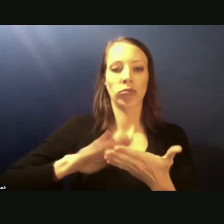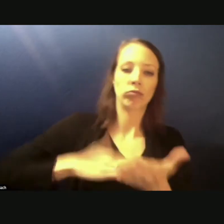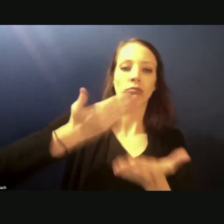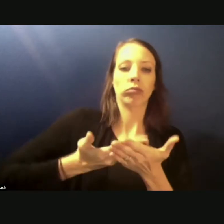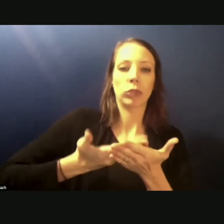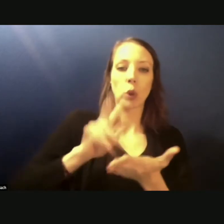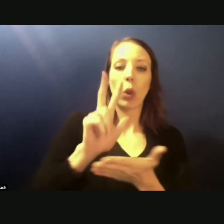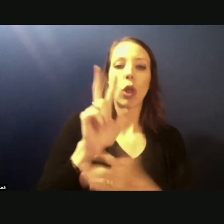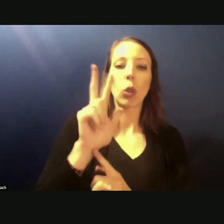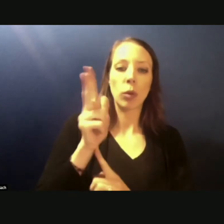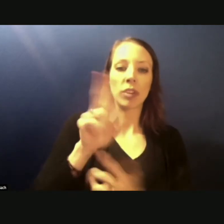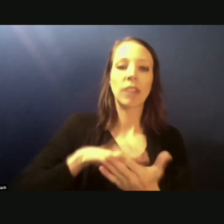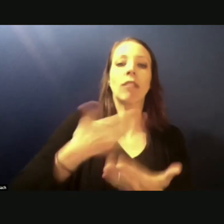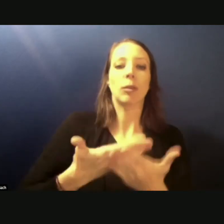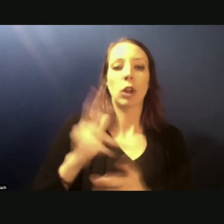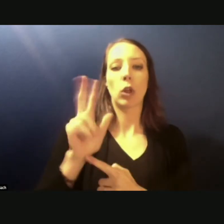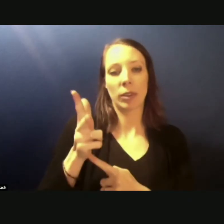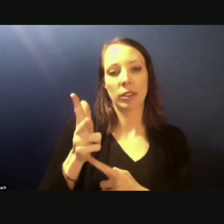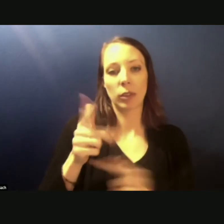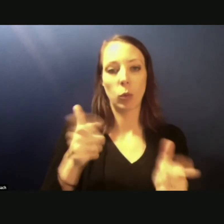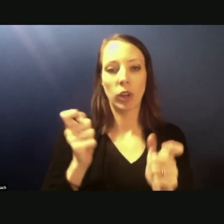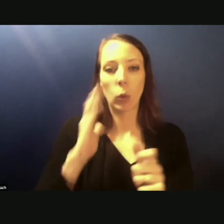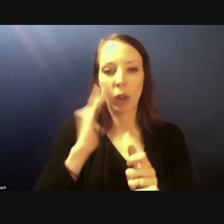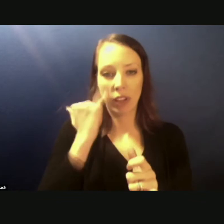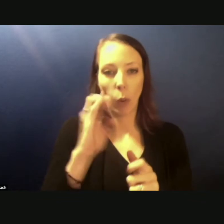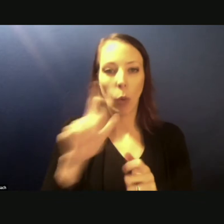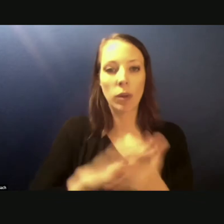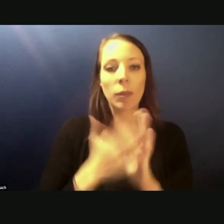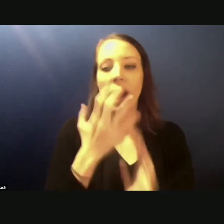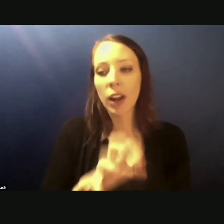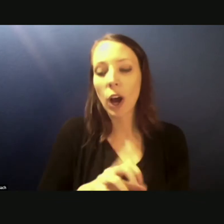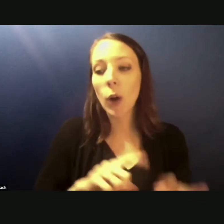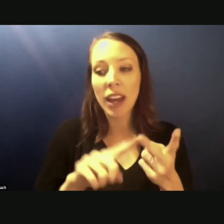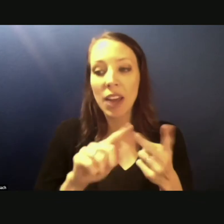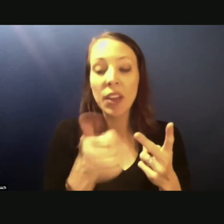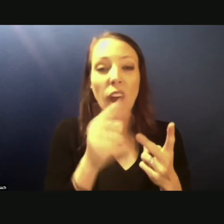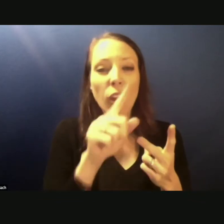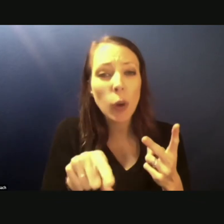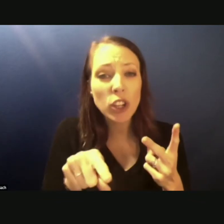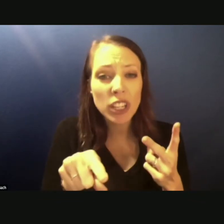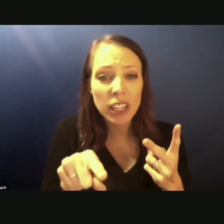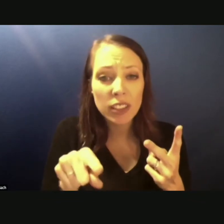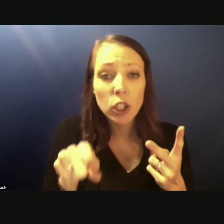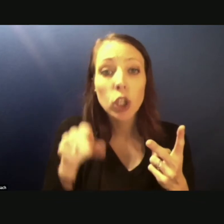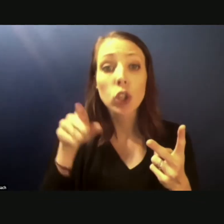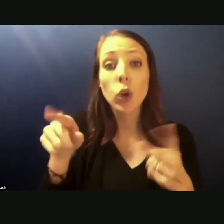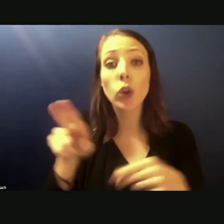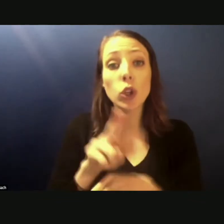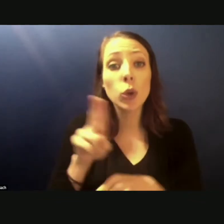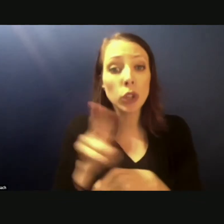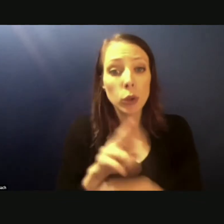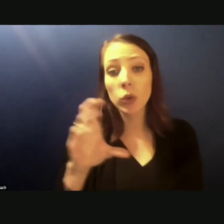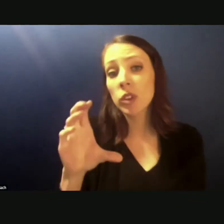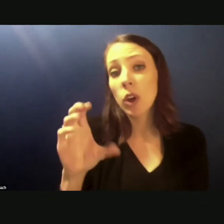side, that kind of thing. They cook really quickly if you have your oil getting hot. Okay, and then the other question is, so